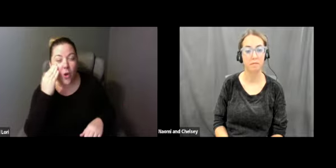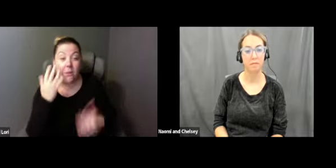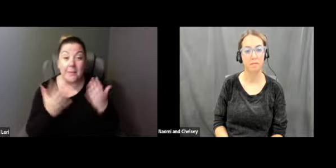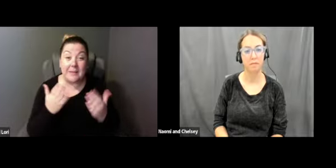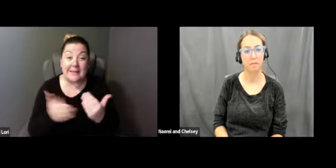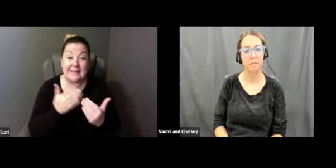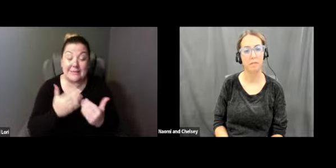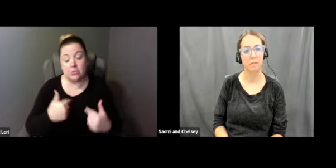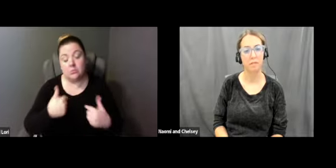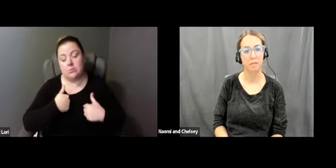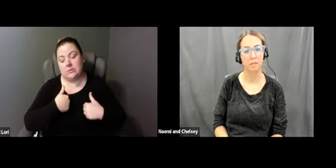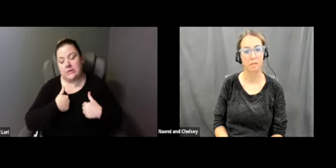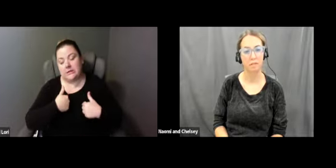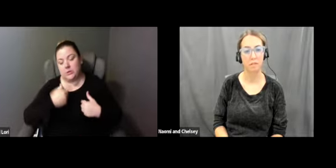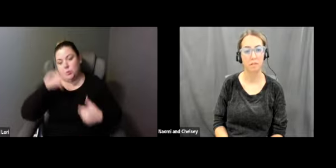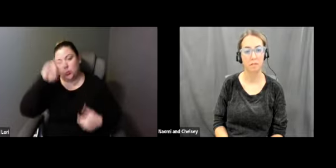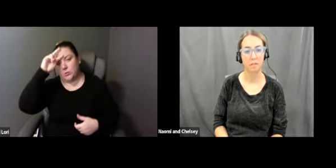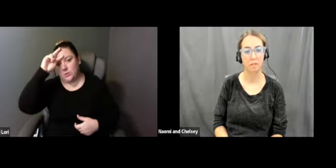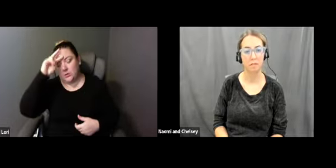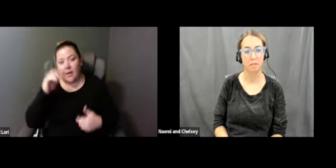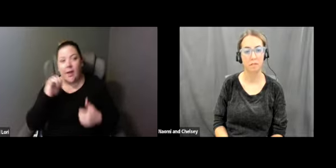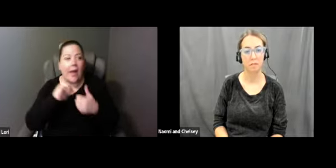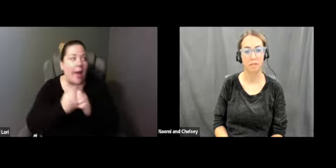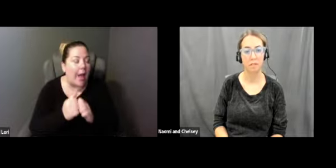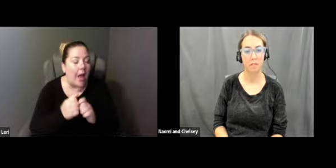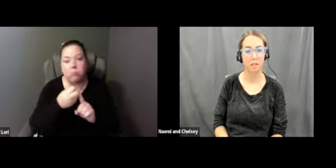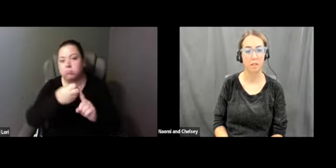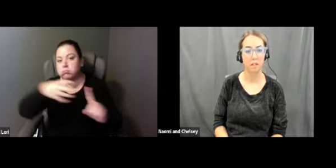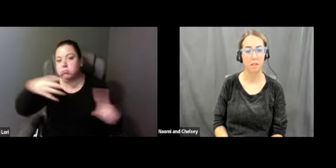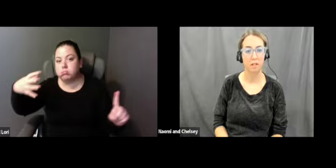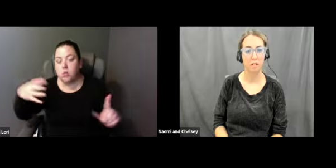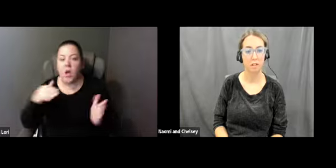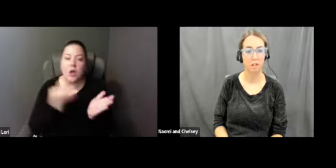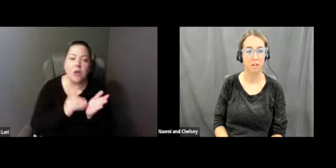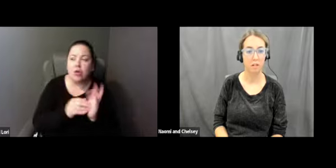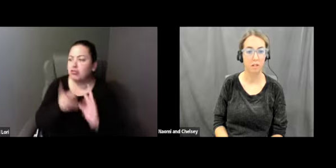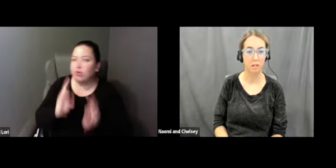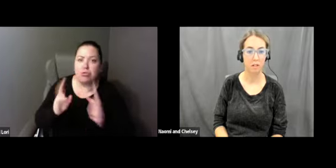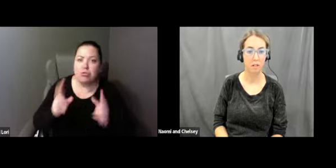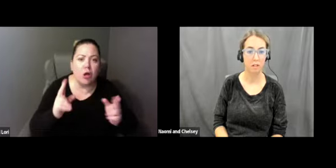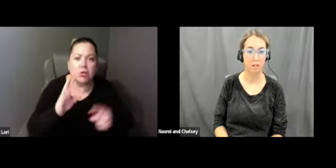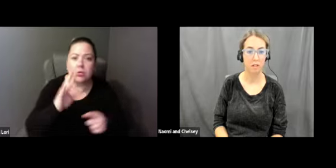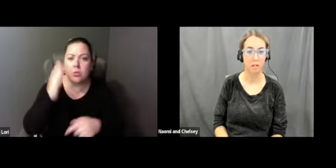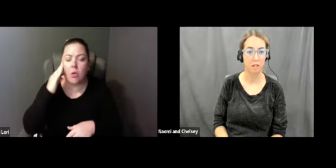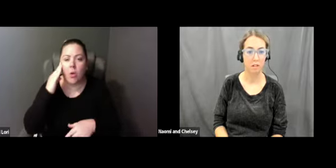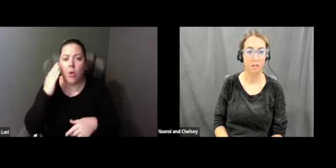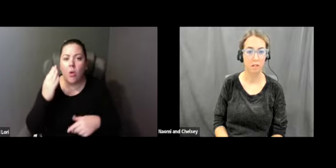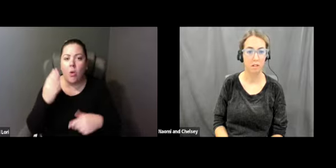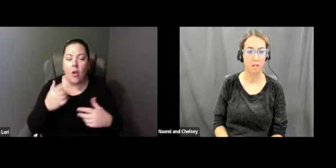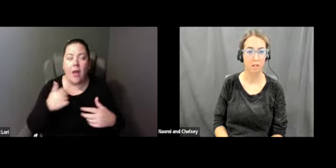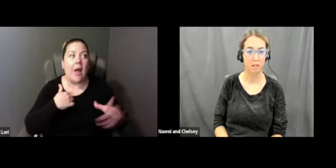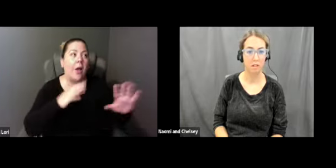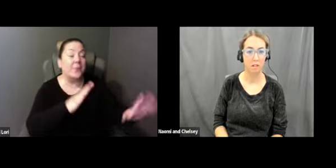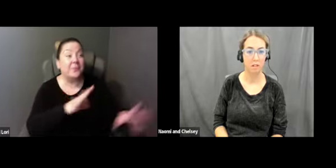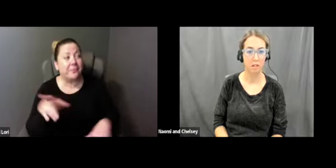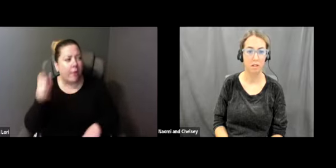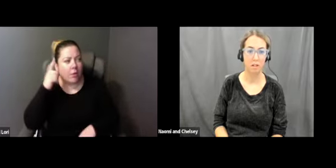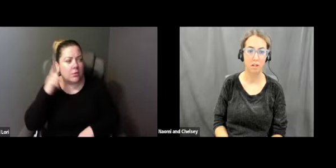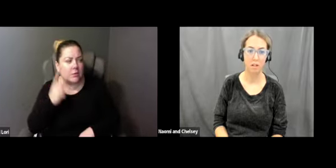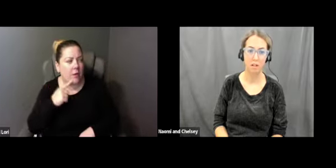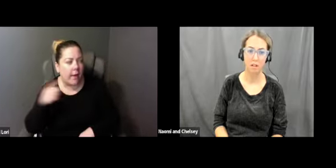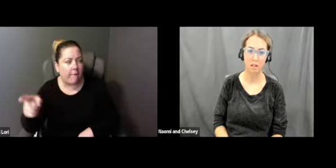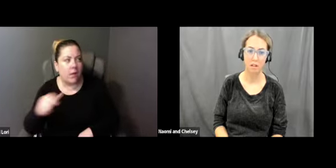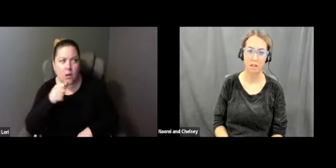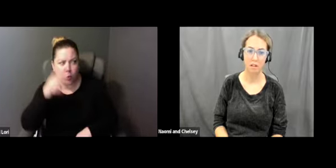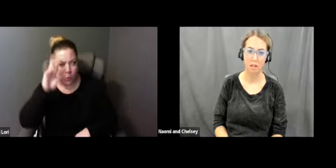situations, because how in 2 seconds can I explain to a doctor that just because he doesn't understand what blood pressure means, it doesn't mean that he's not smart.